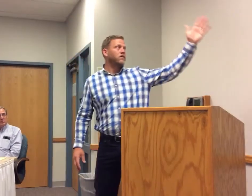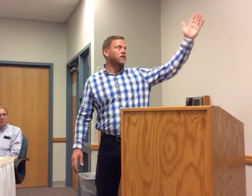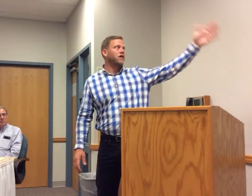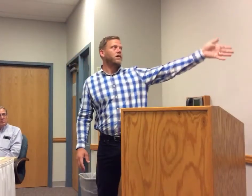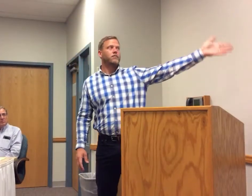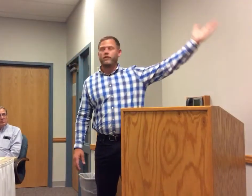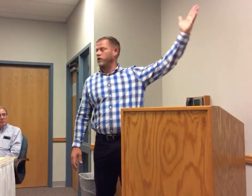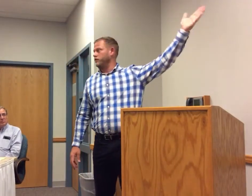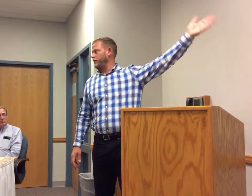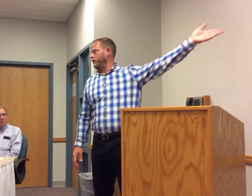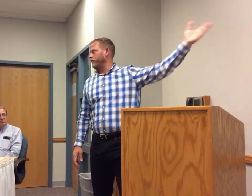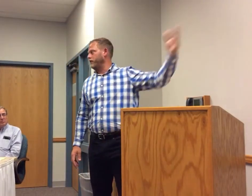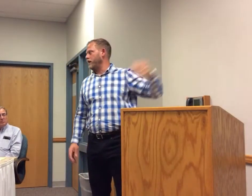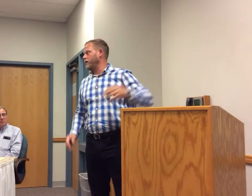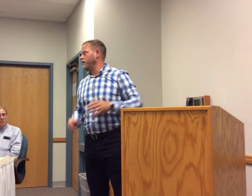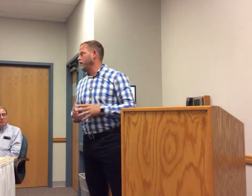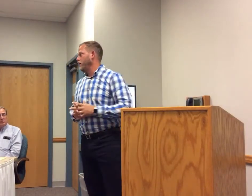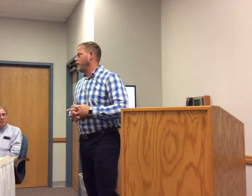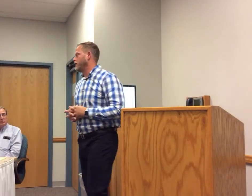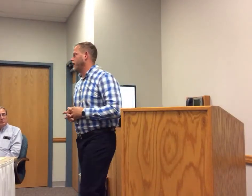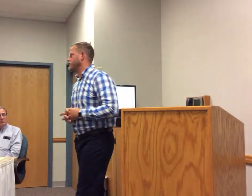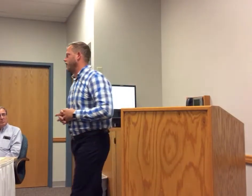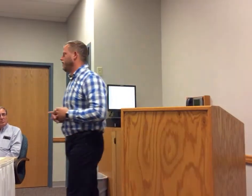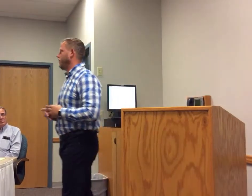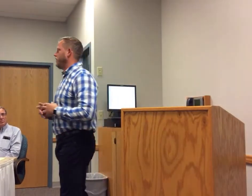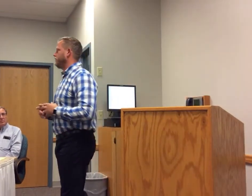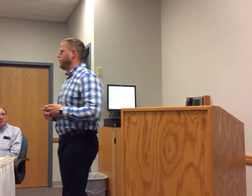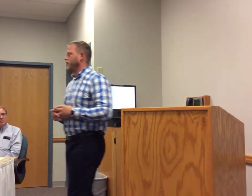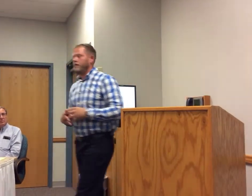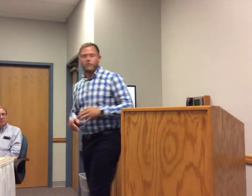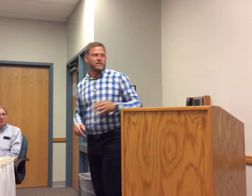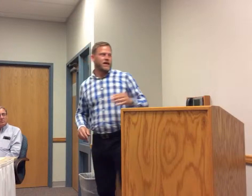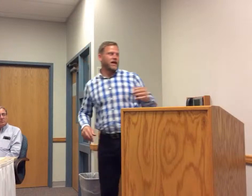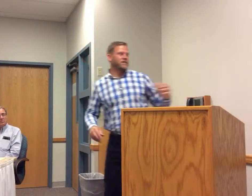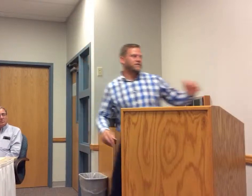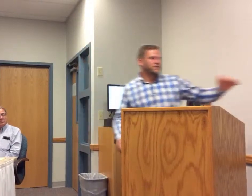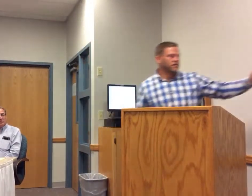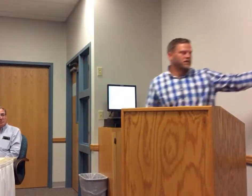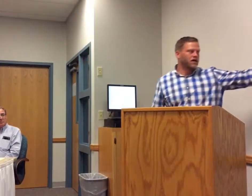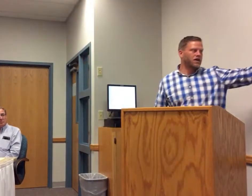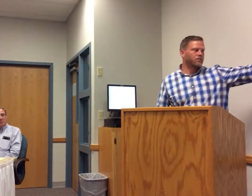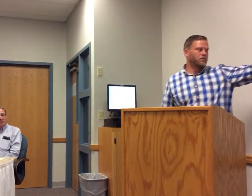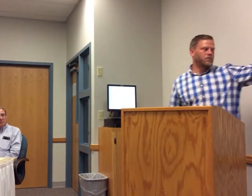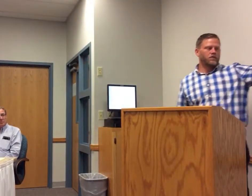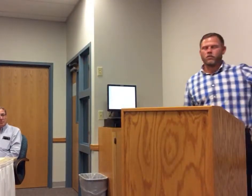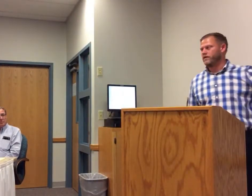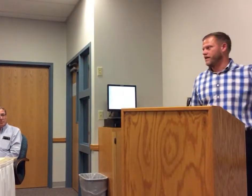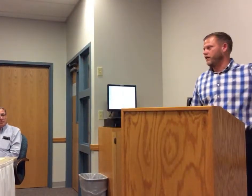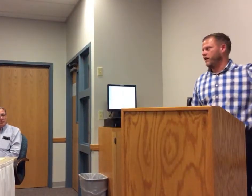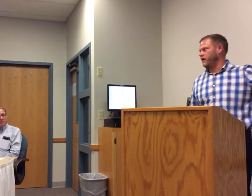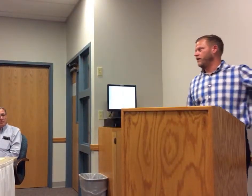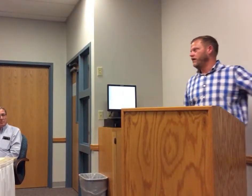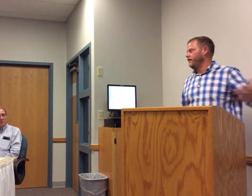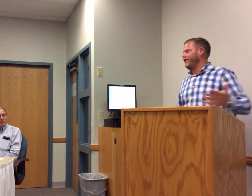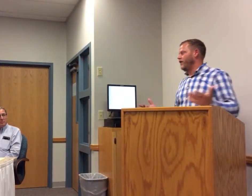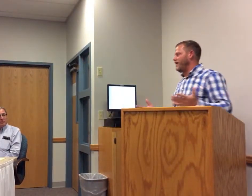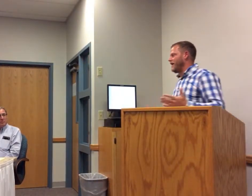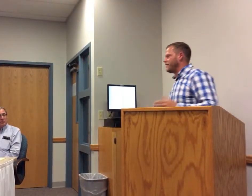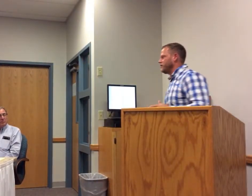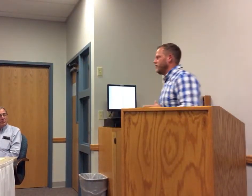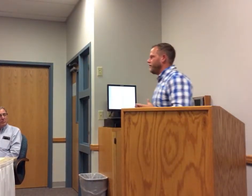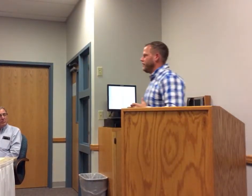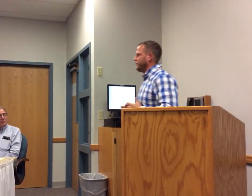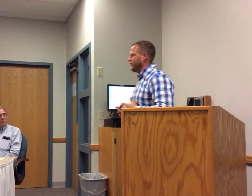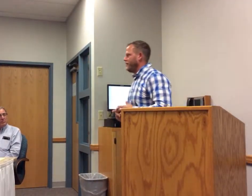thing about those people over there, our Acacia activities, besides the ones down here, they don't